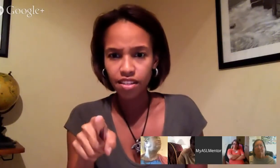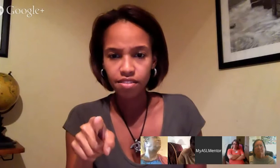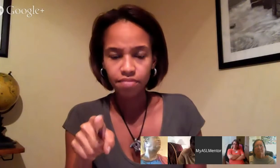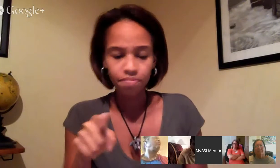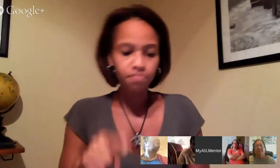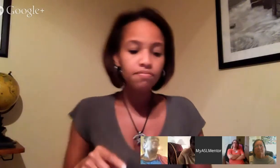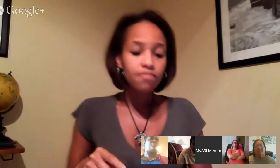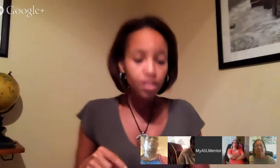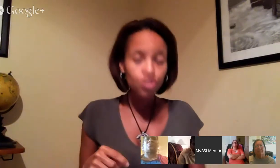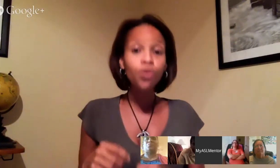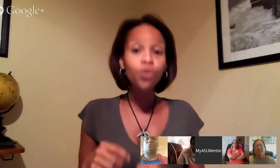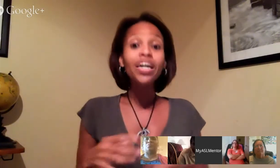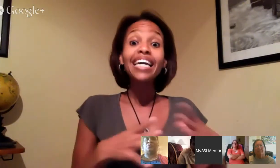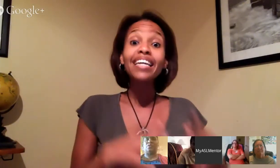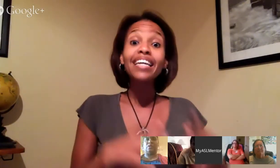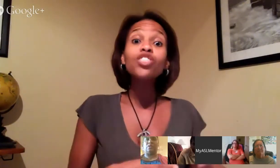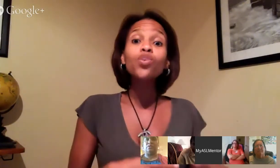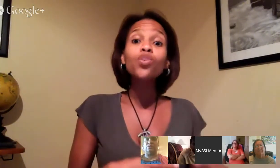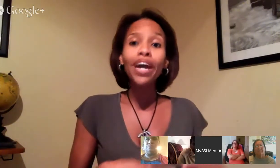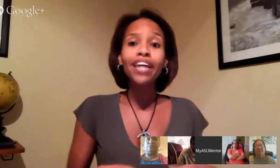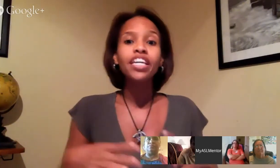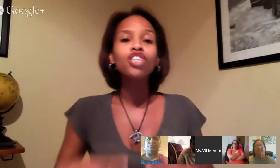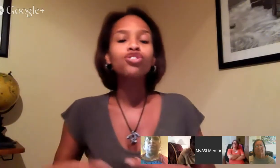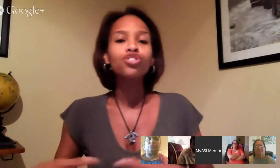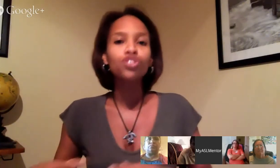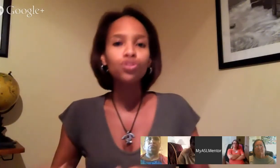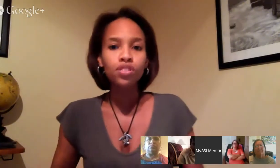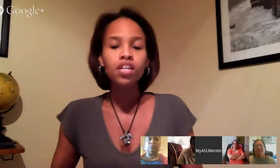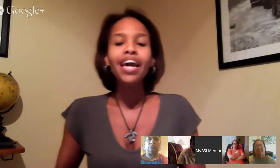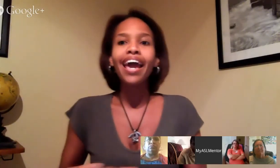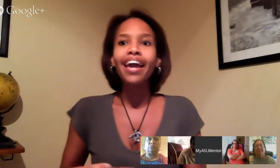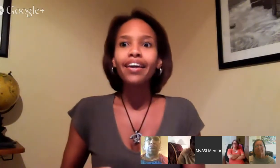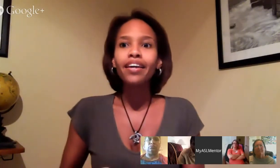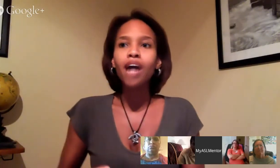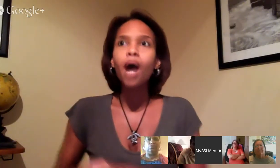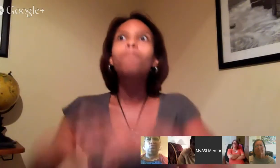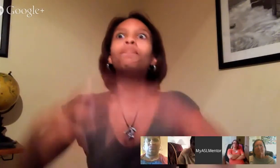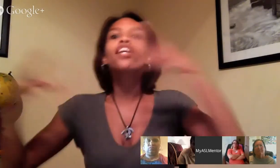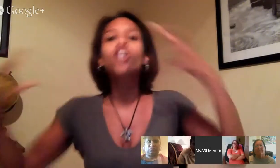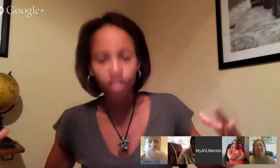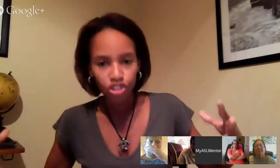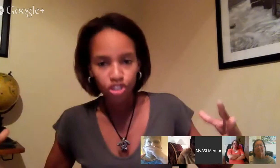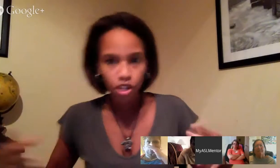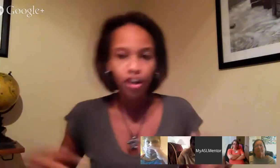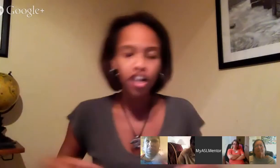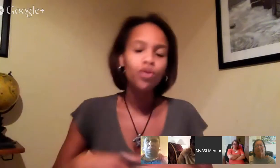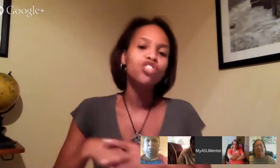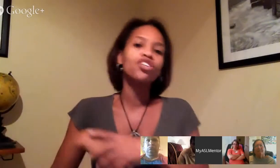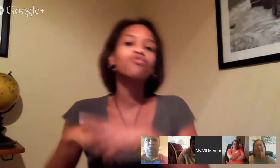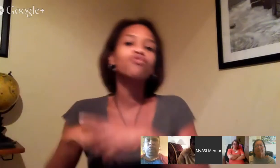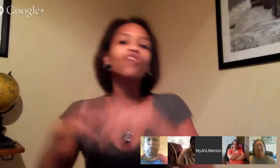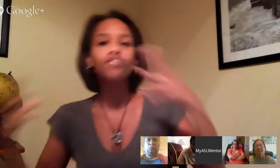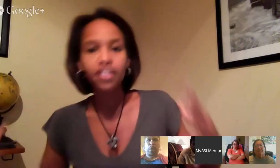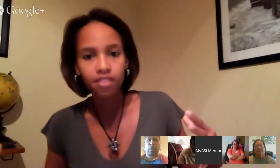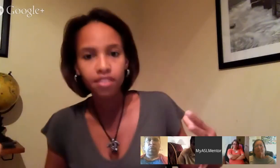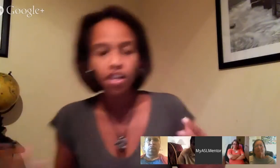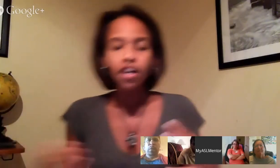this. So it is a way to introduce a big question, a question of